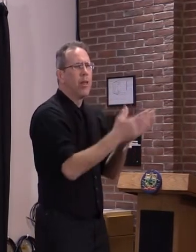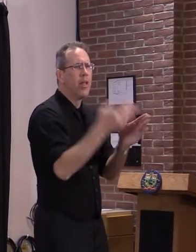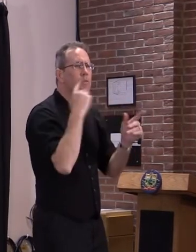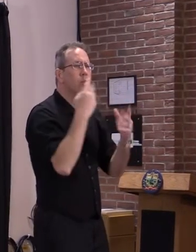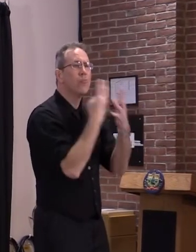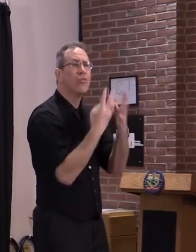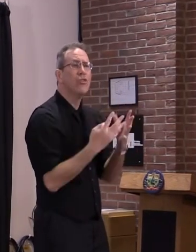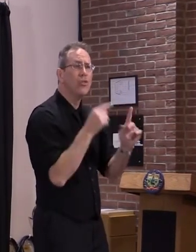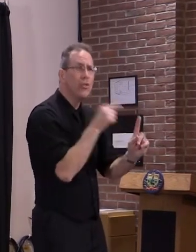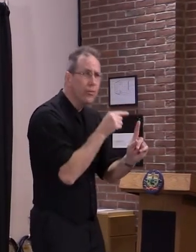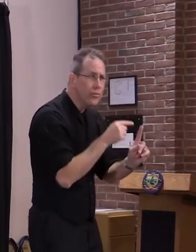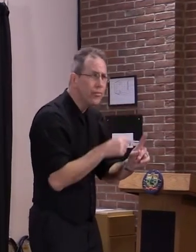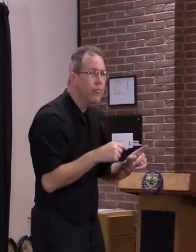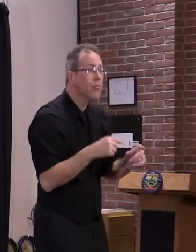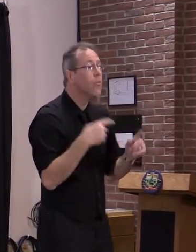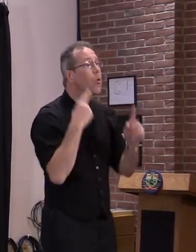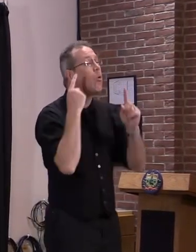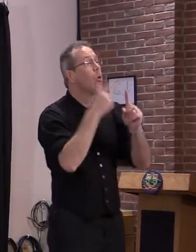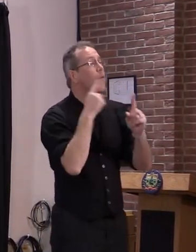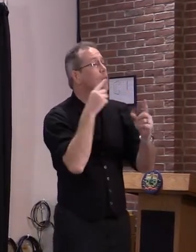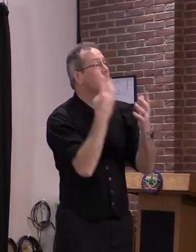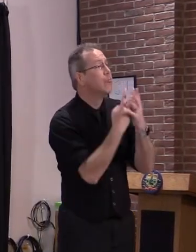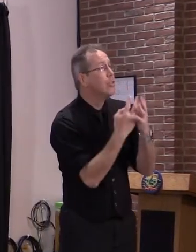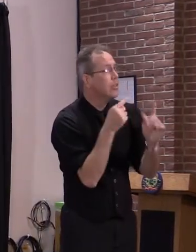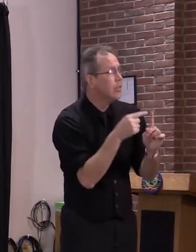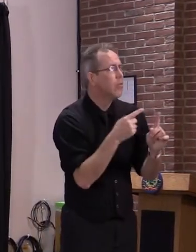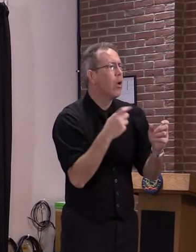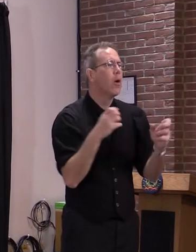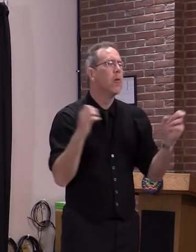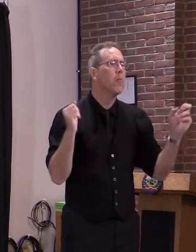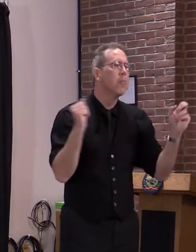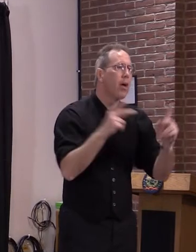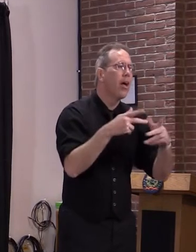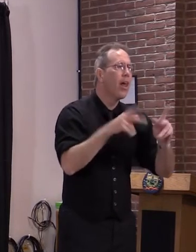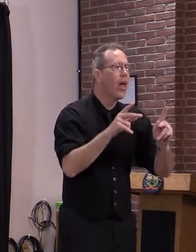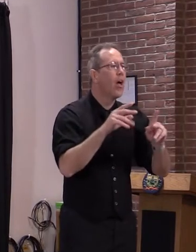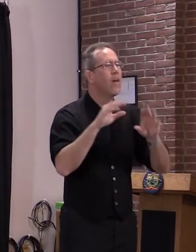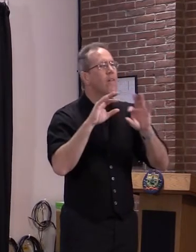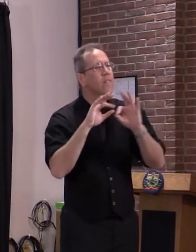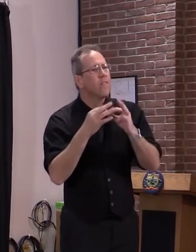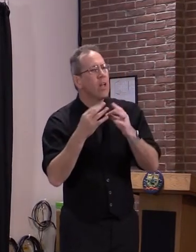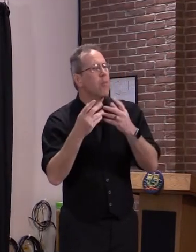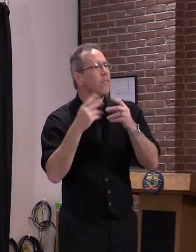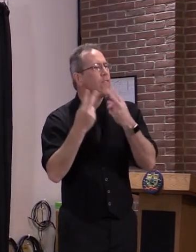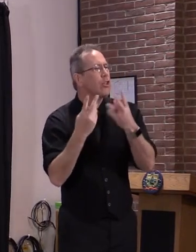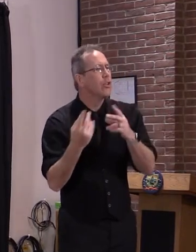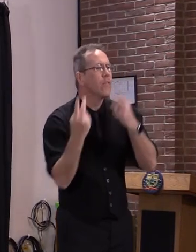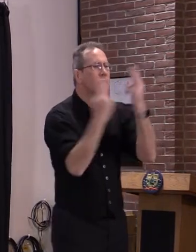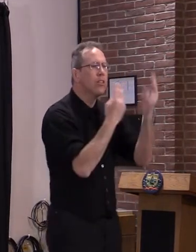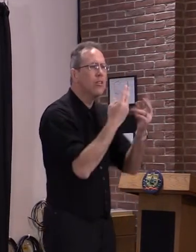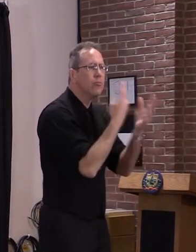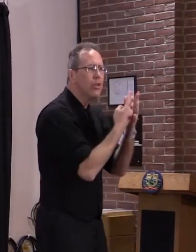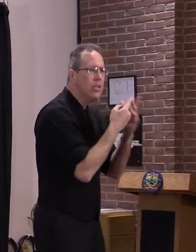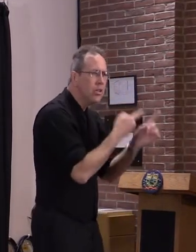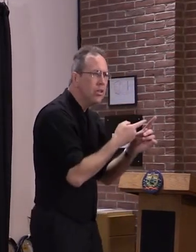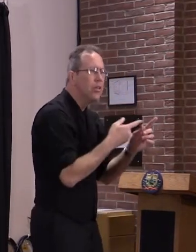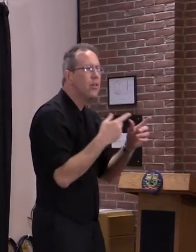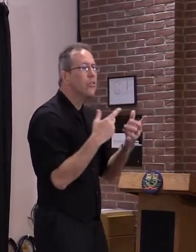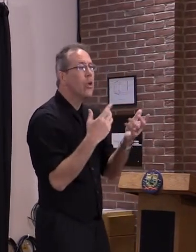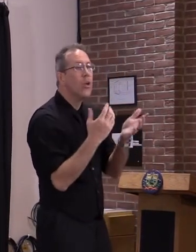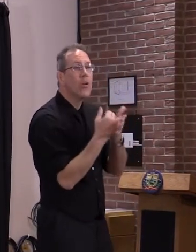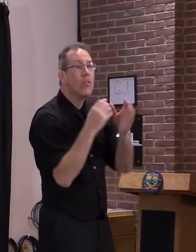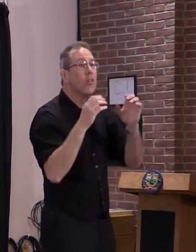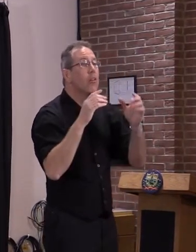returning to a time when visitation policies and restrictiveness can be